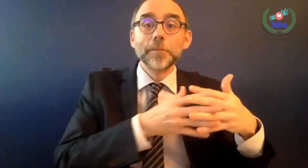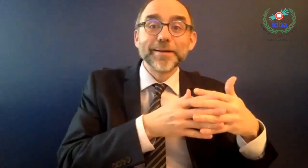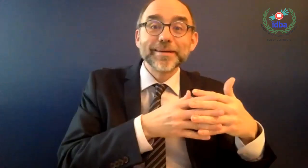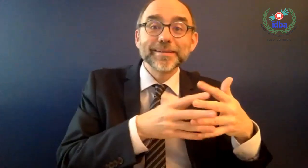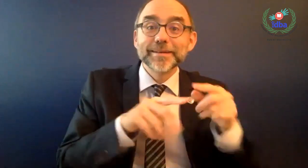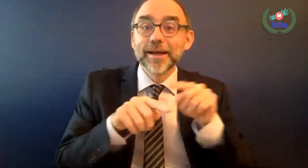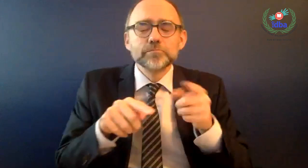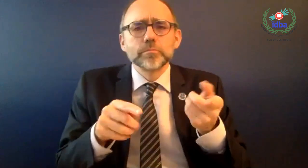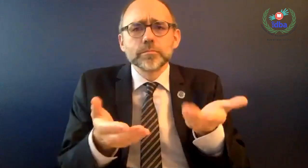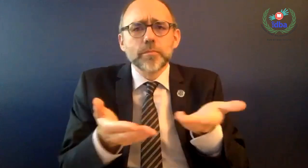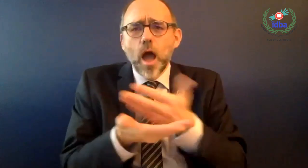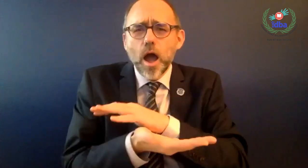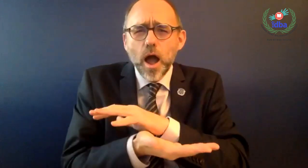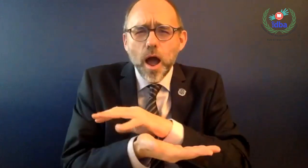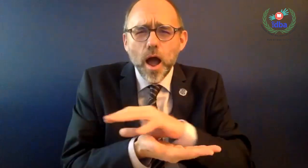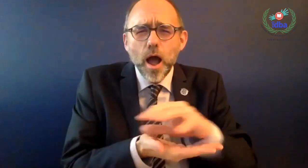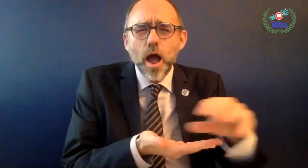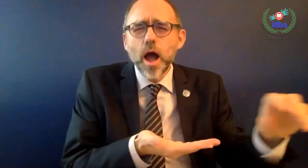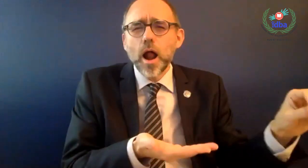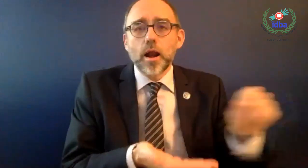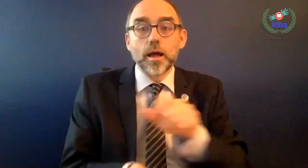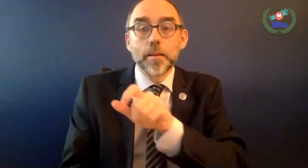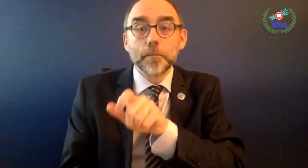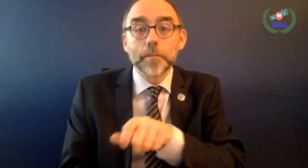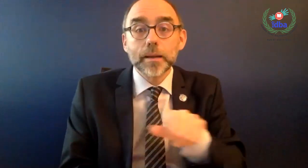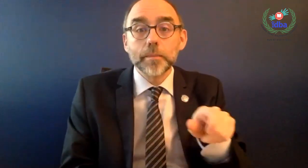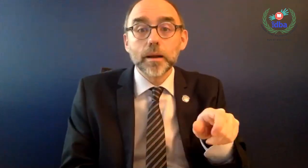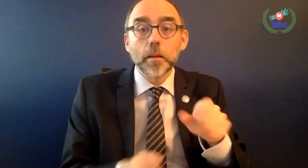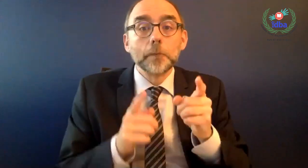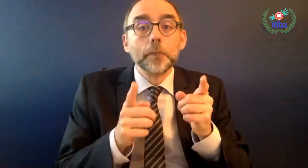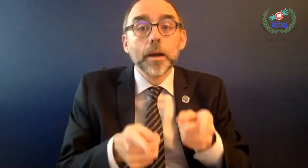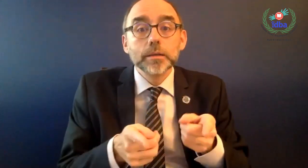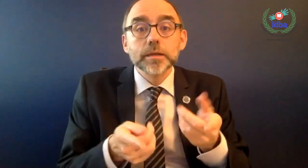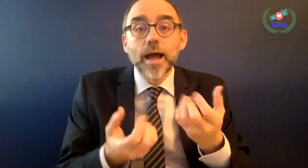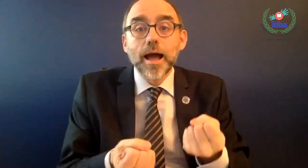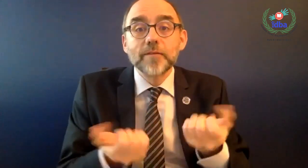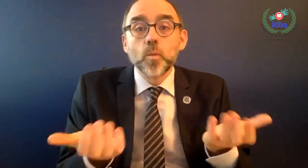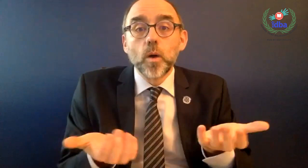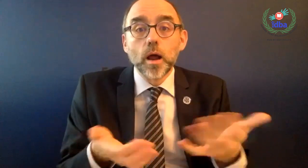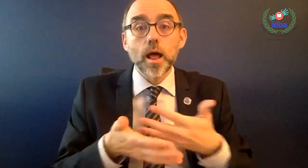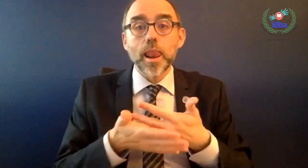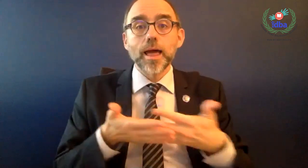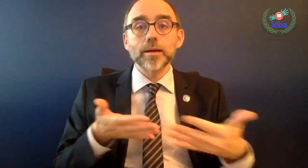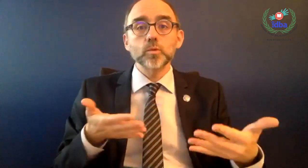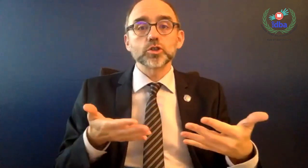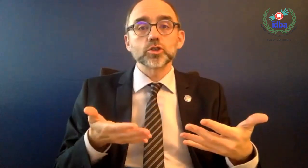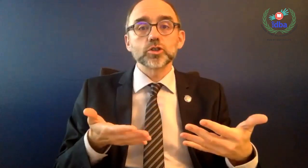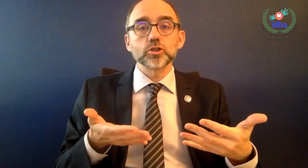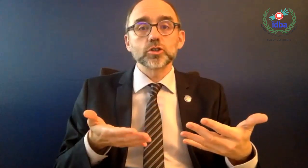India, if you say, or in America, let it be any country, any person from anywhere, everybody should have